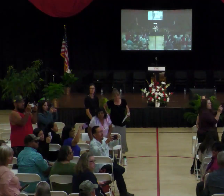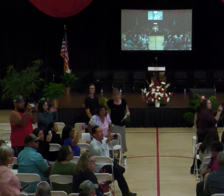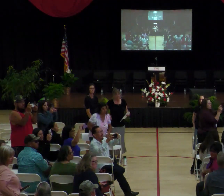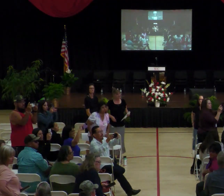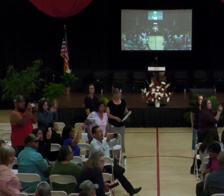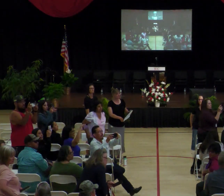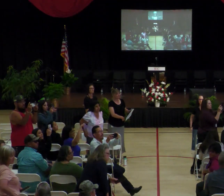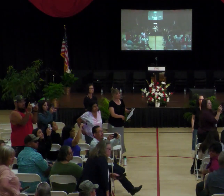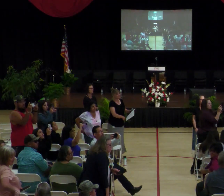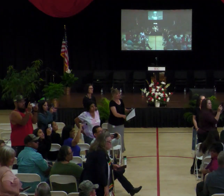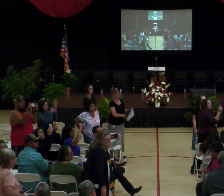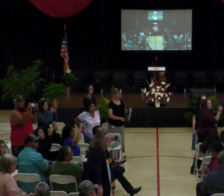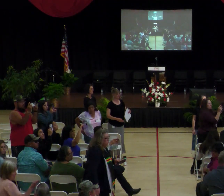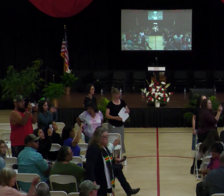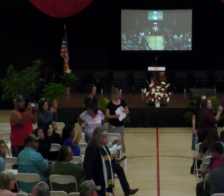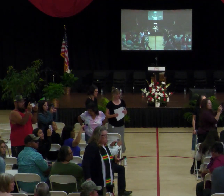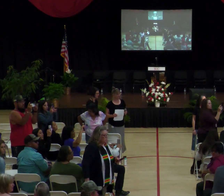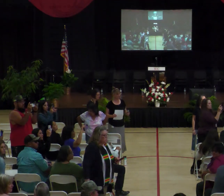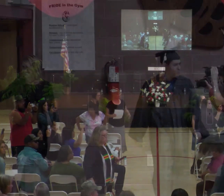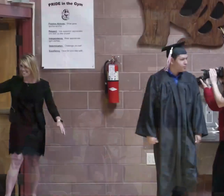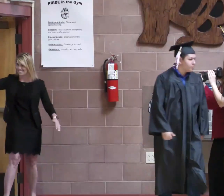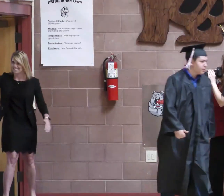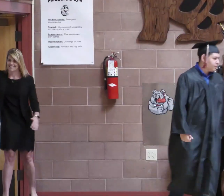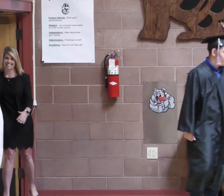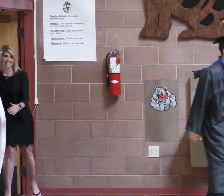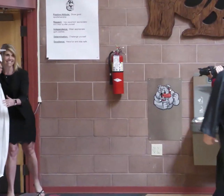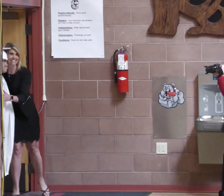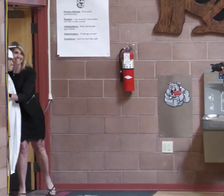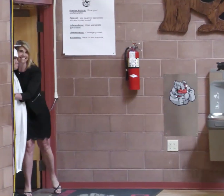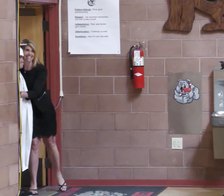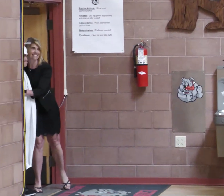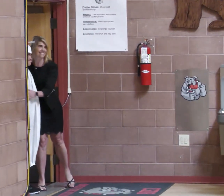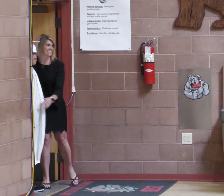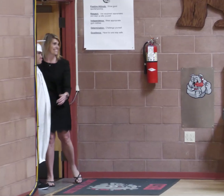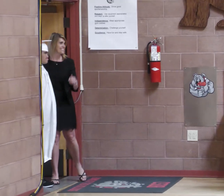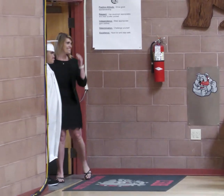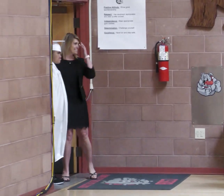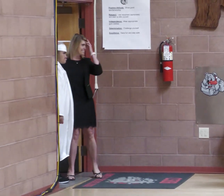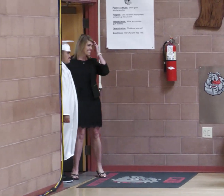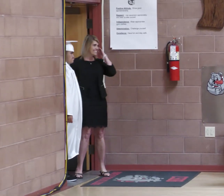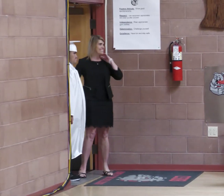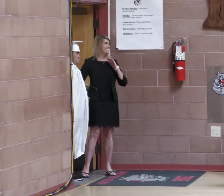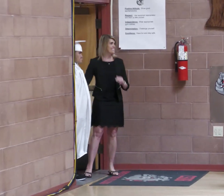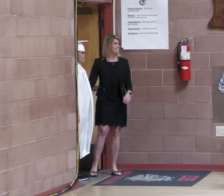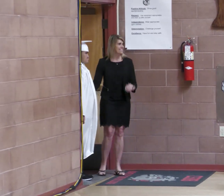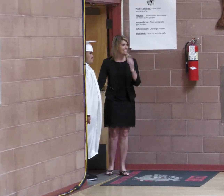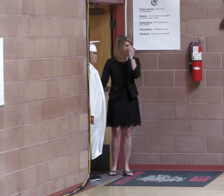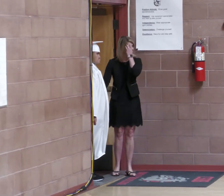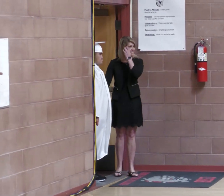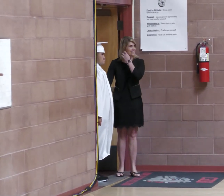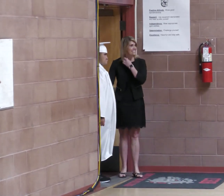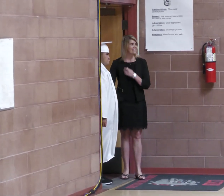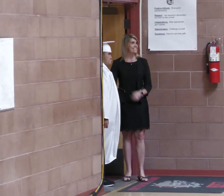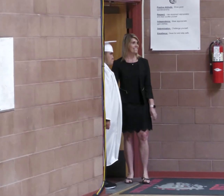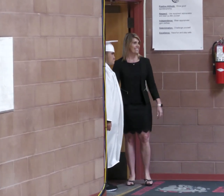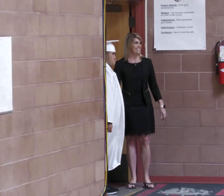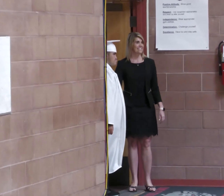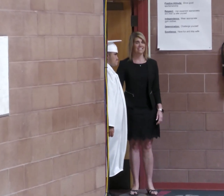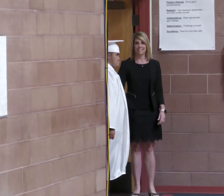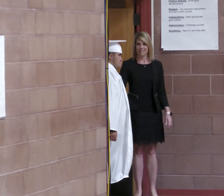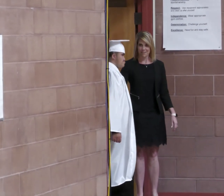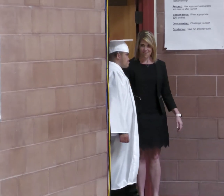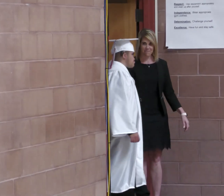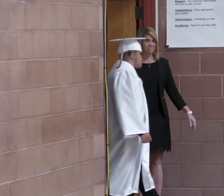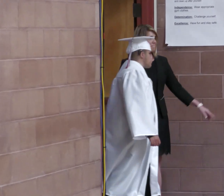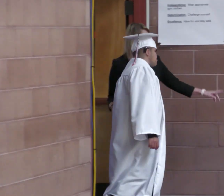doors of the gym they are greeted by interim superintendent tara wilkins at the entrance juan aurelio everyone in the